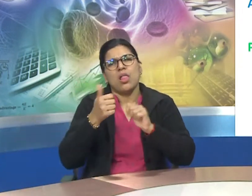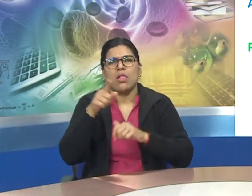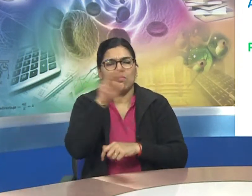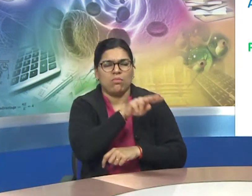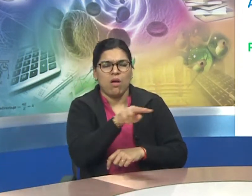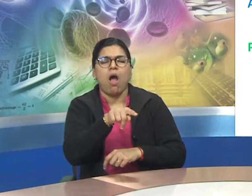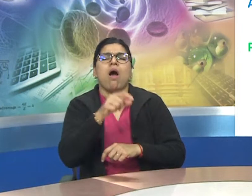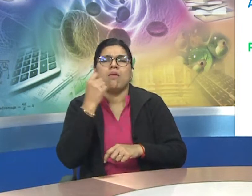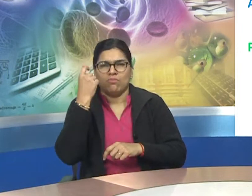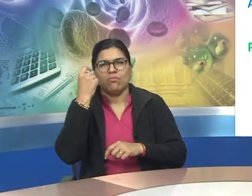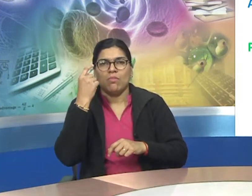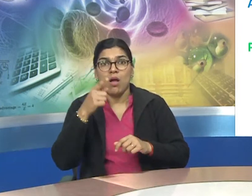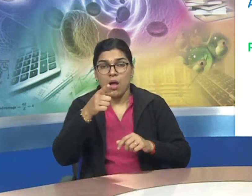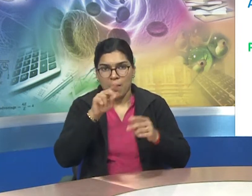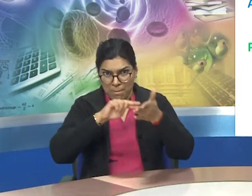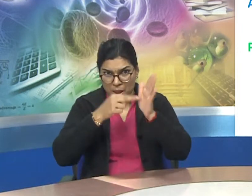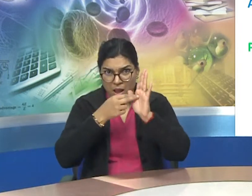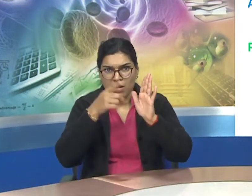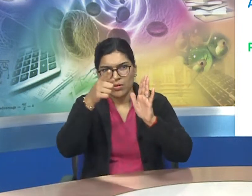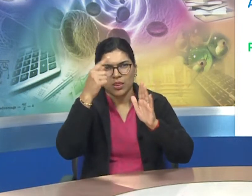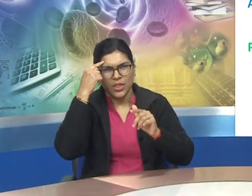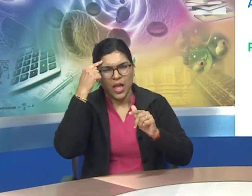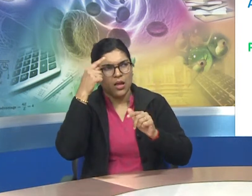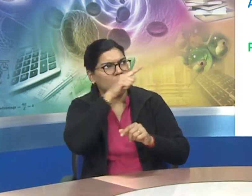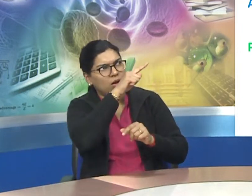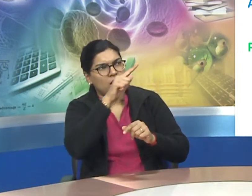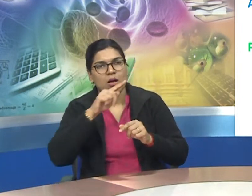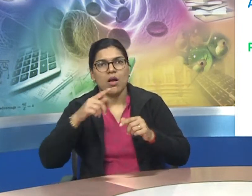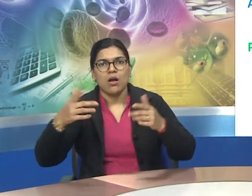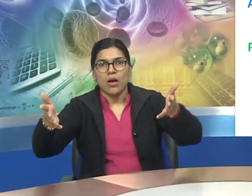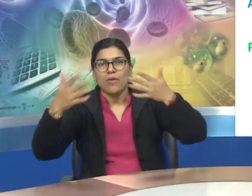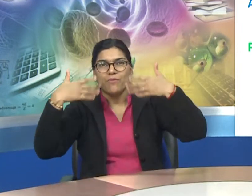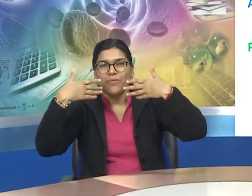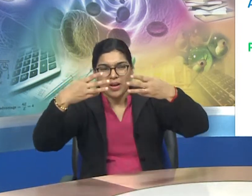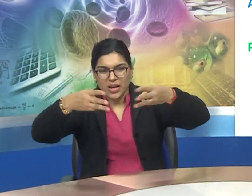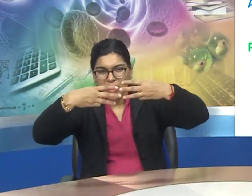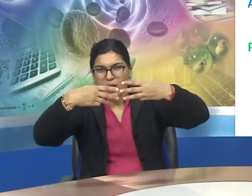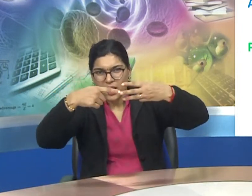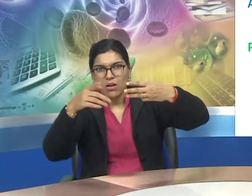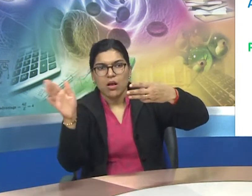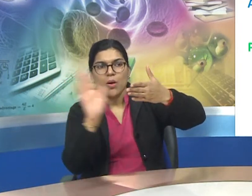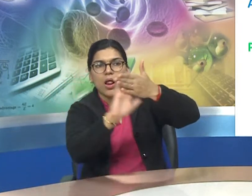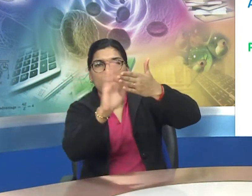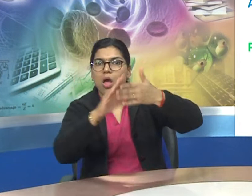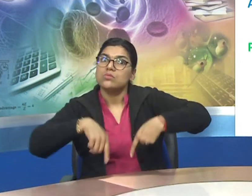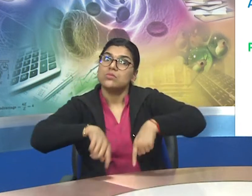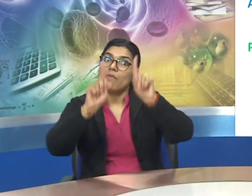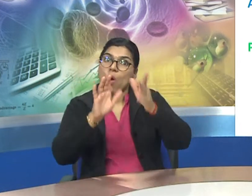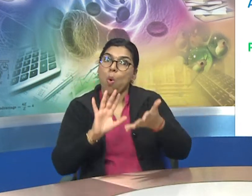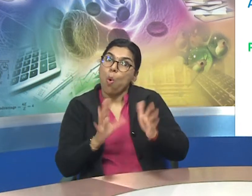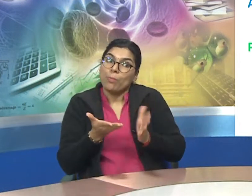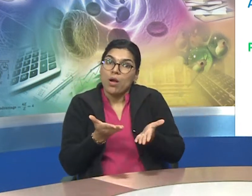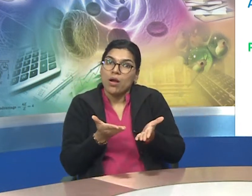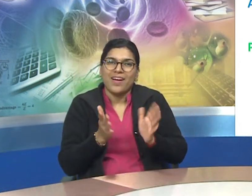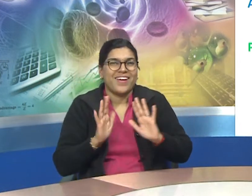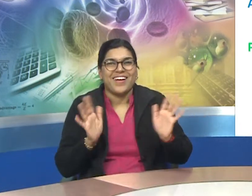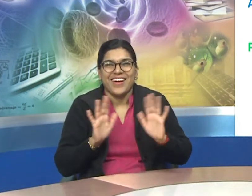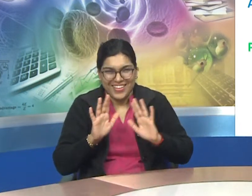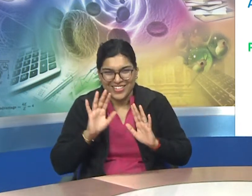not shown in the passive statement. And also the word by is not being used here.